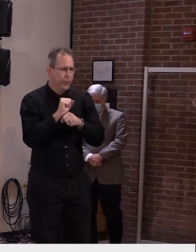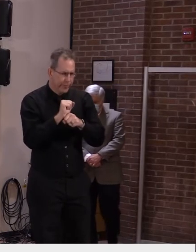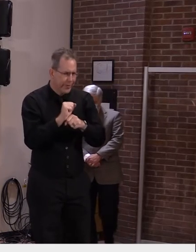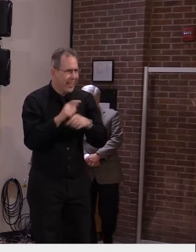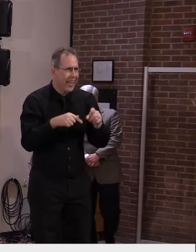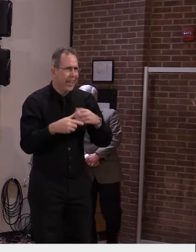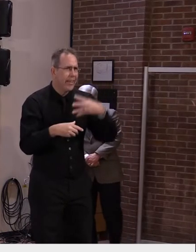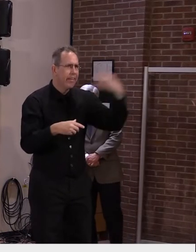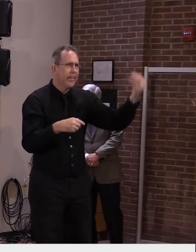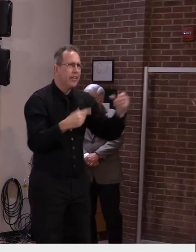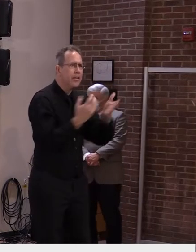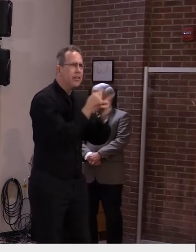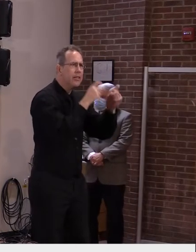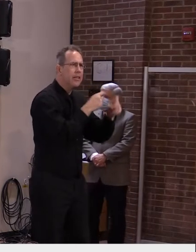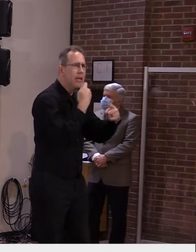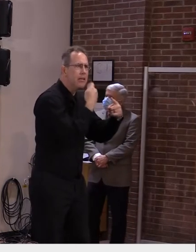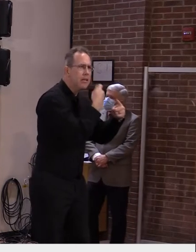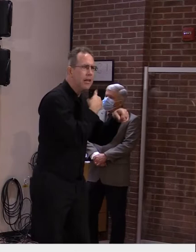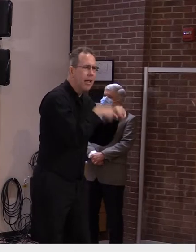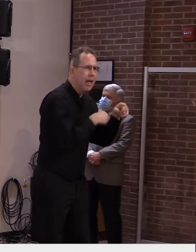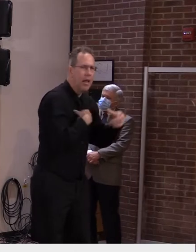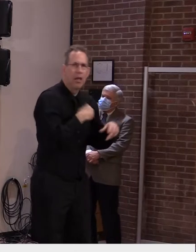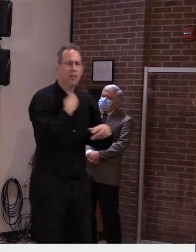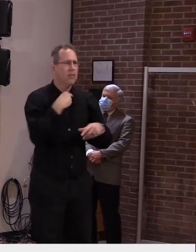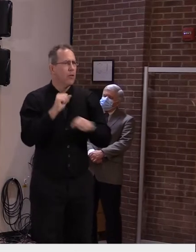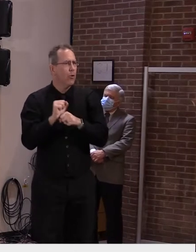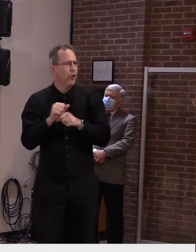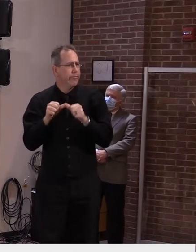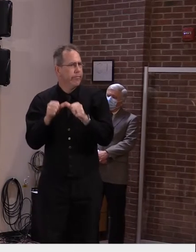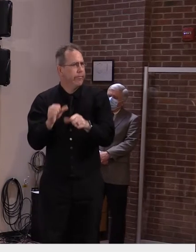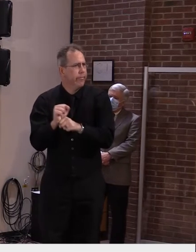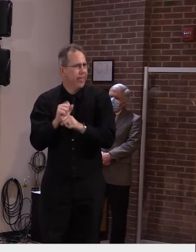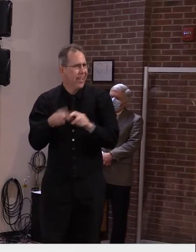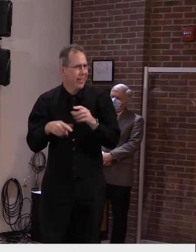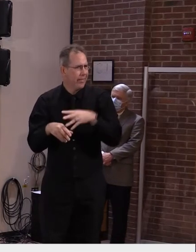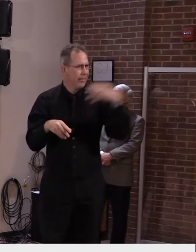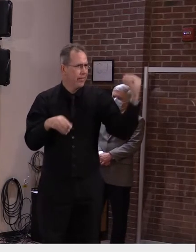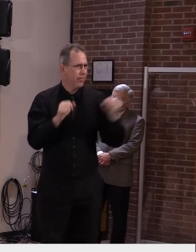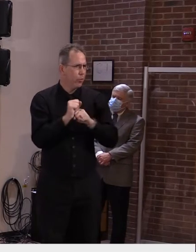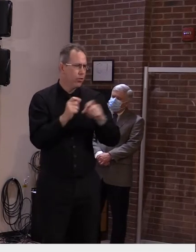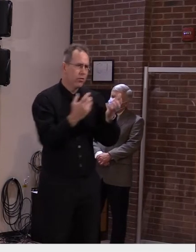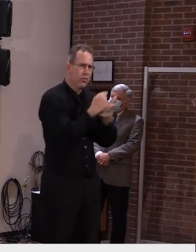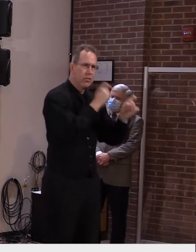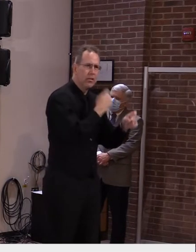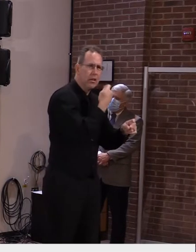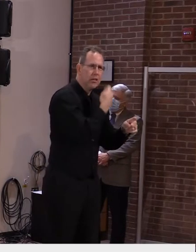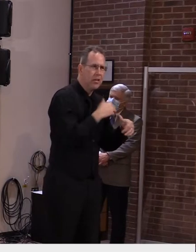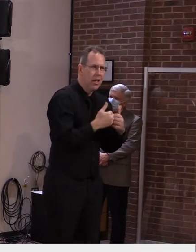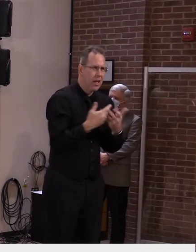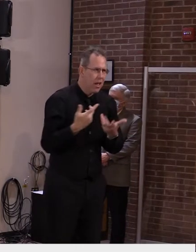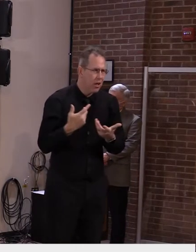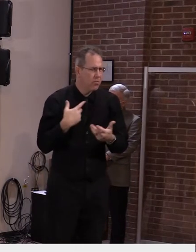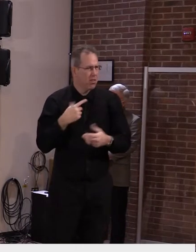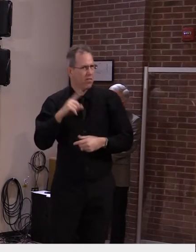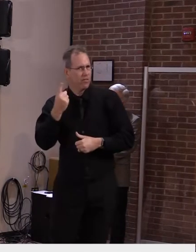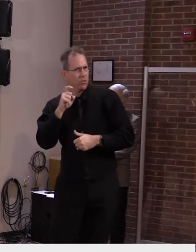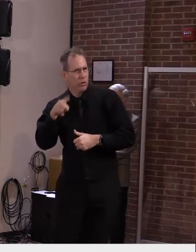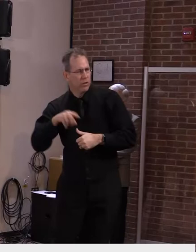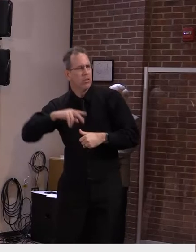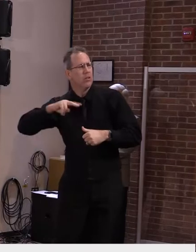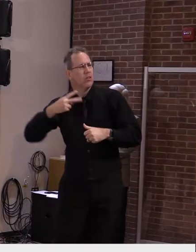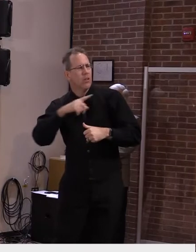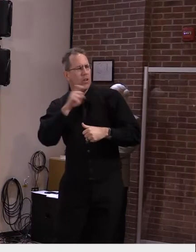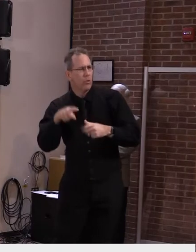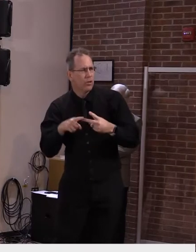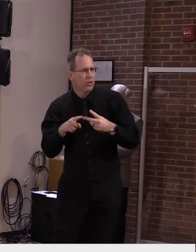exposed. And they're also wondering if there are a way to access rapid at-home tests if they can't afford to buy them or order